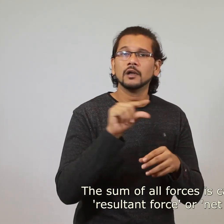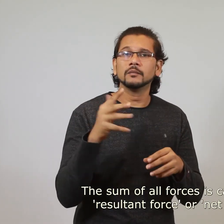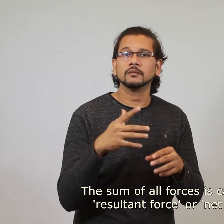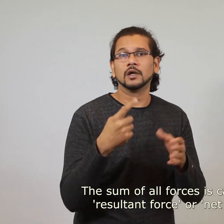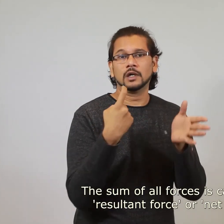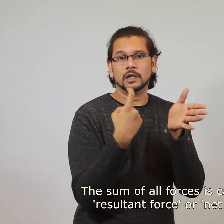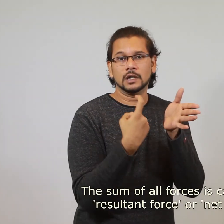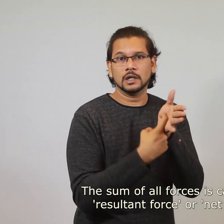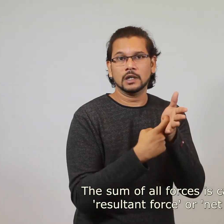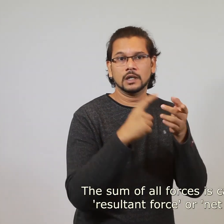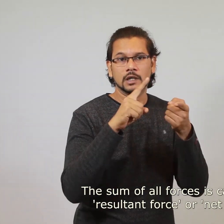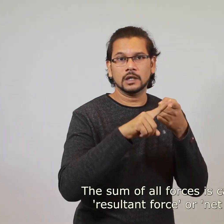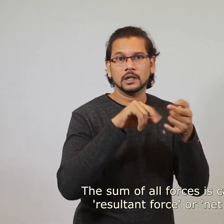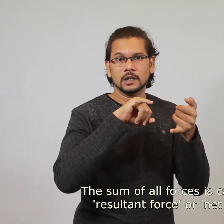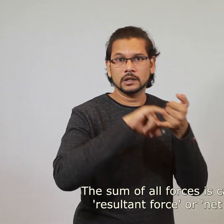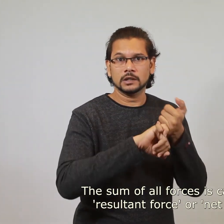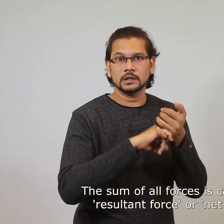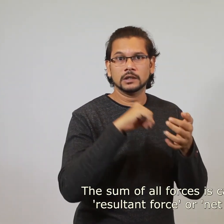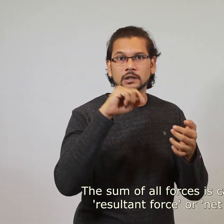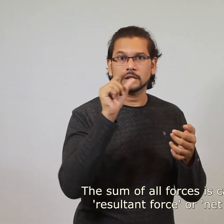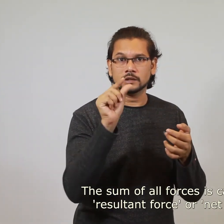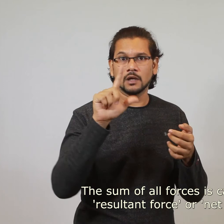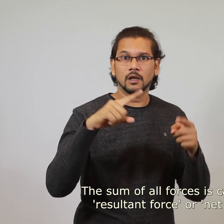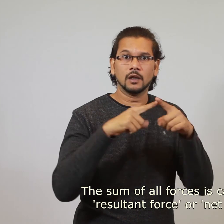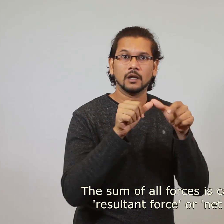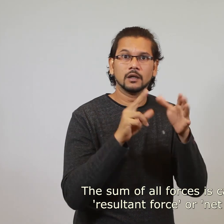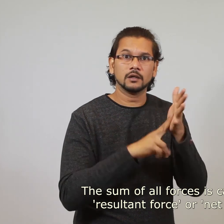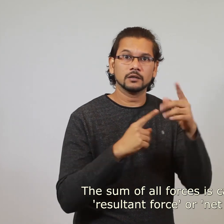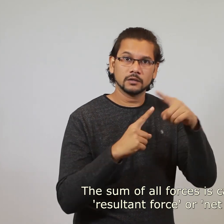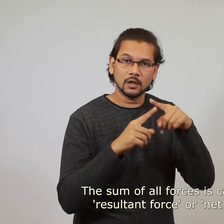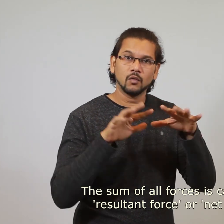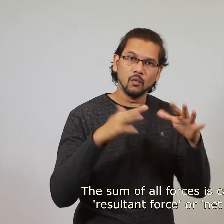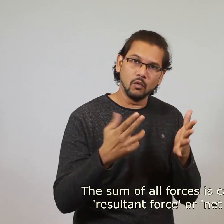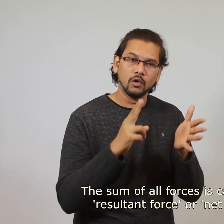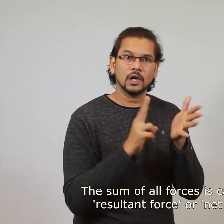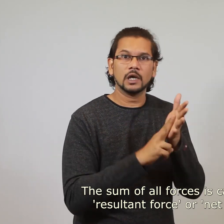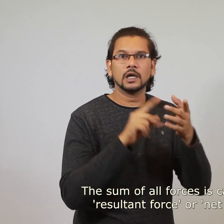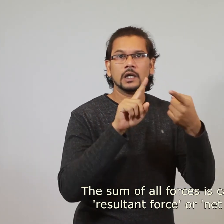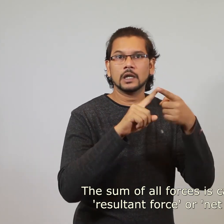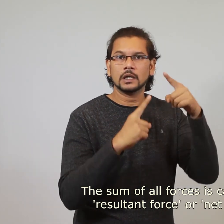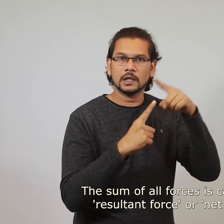The sum of all forces is called the resultant force or net force.